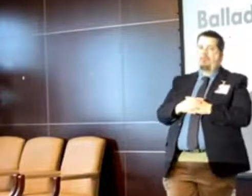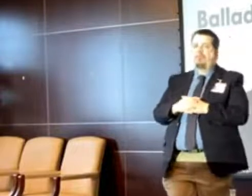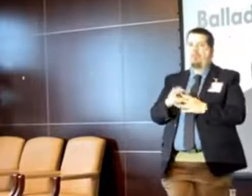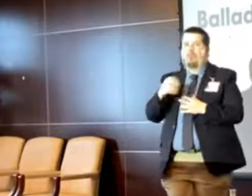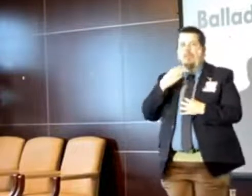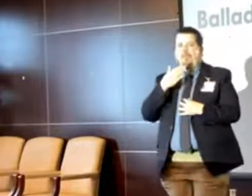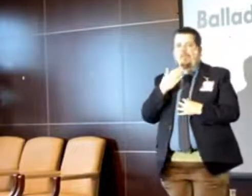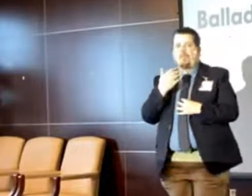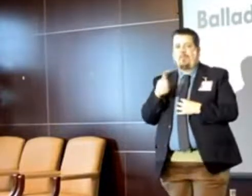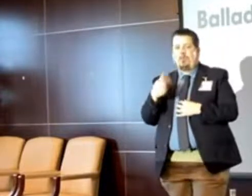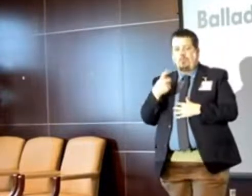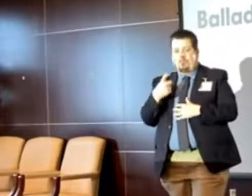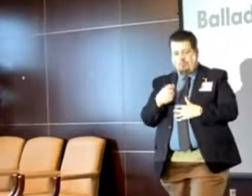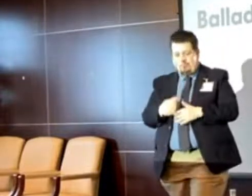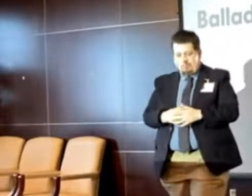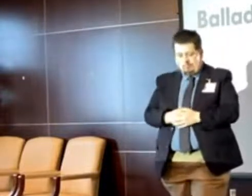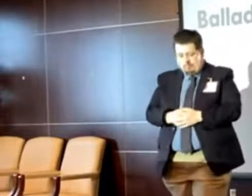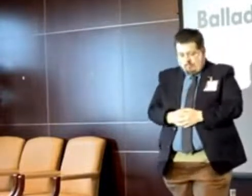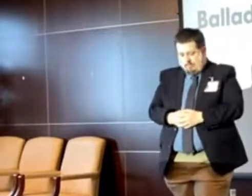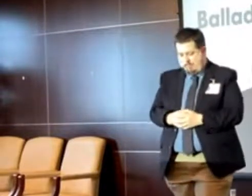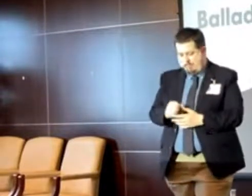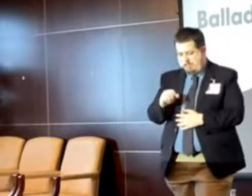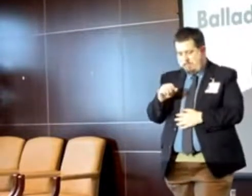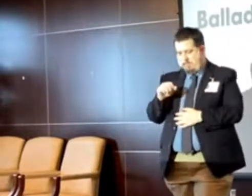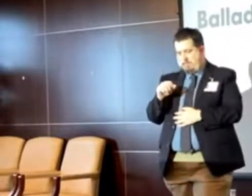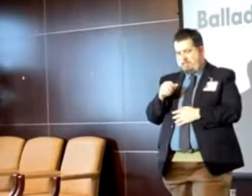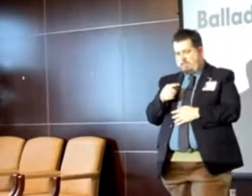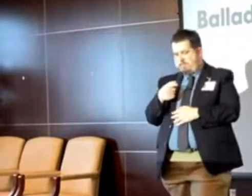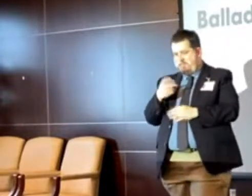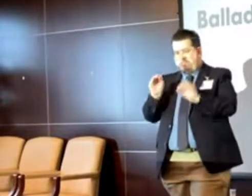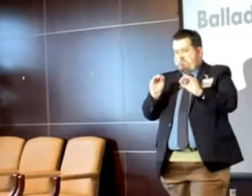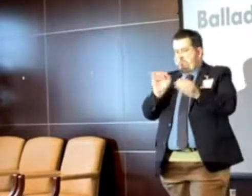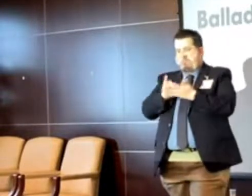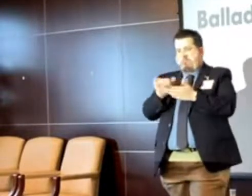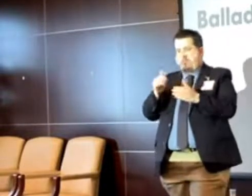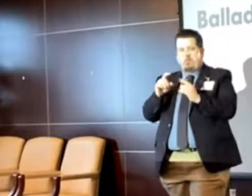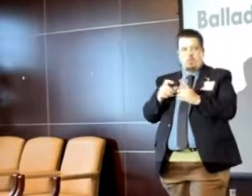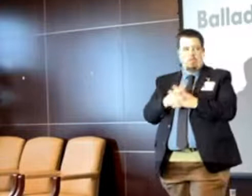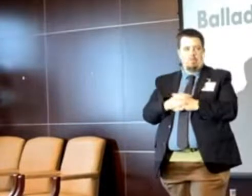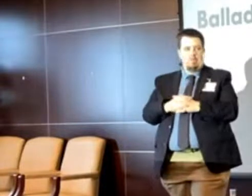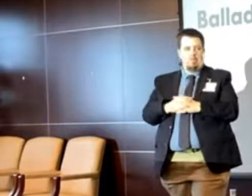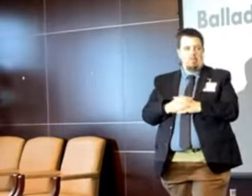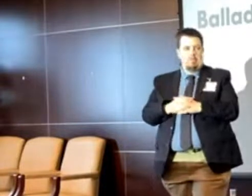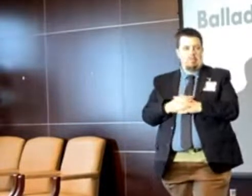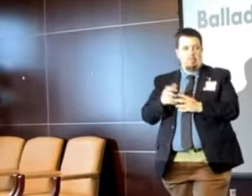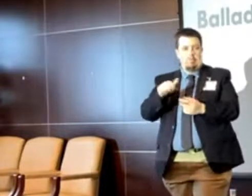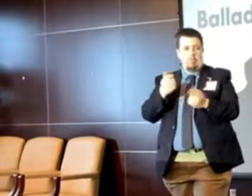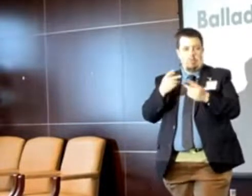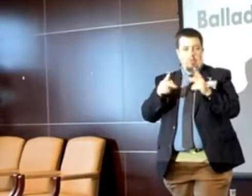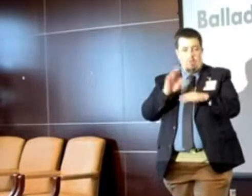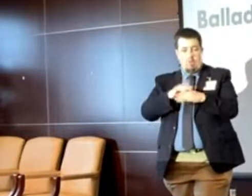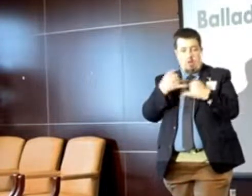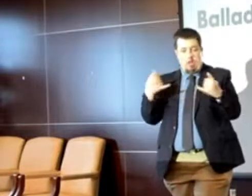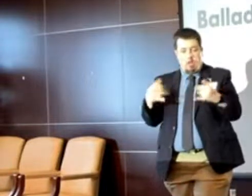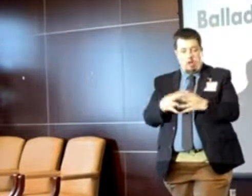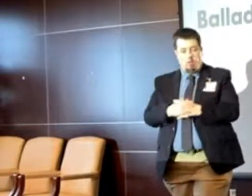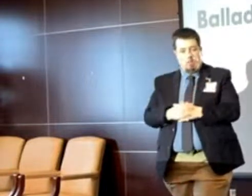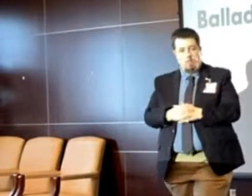Okay. Do you have any other questions, Vinay? Nope, that's it. Thank you. Awesome, thank you. All right, any other media on the line?